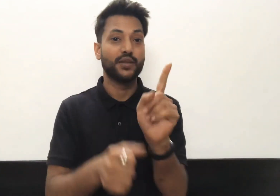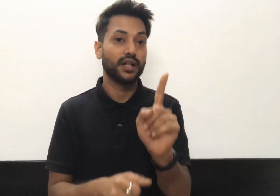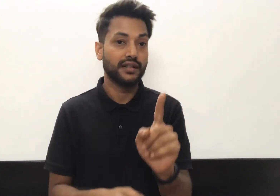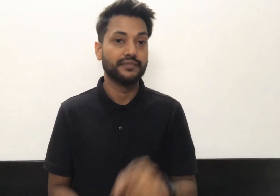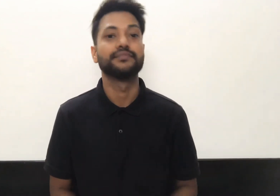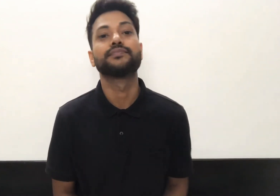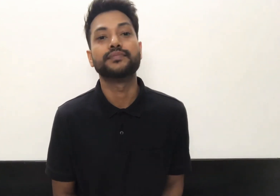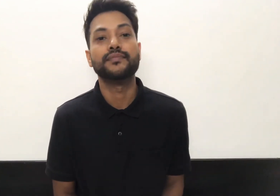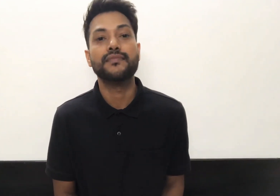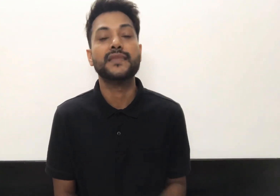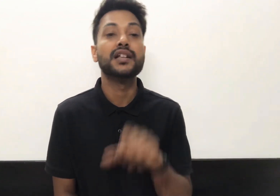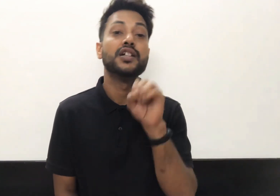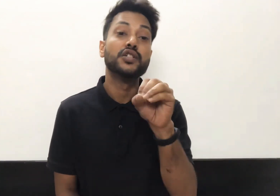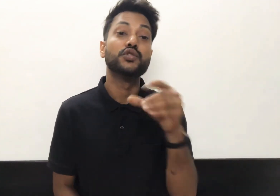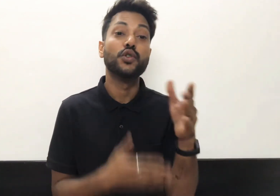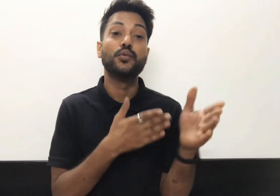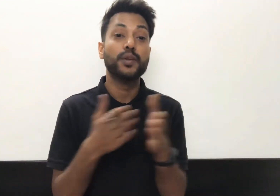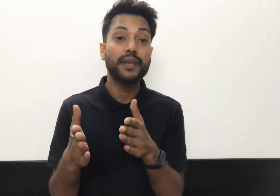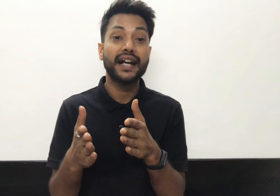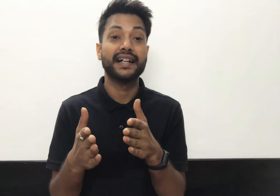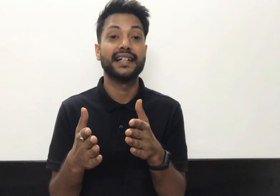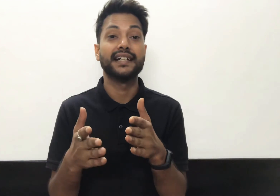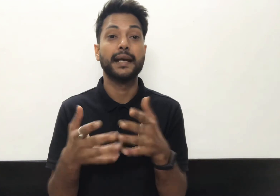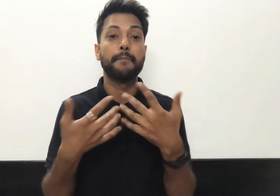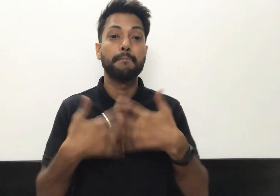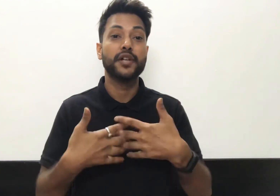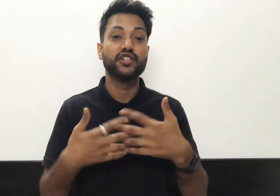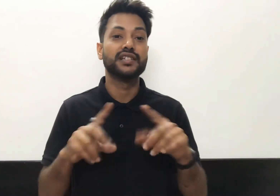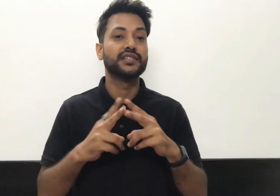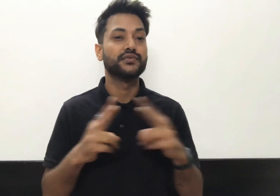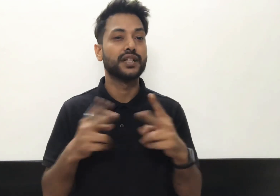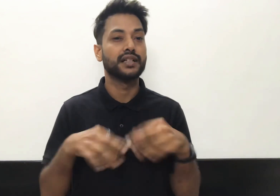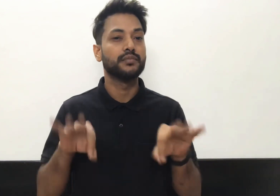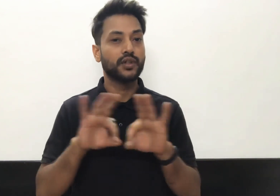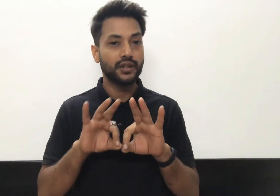So preparing the machine becomes very important. Then of course driving.